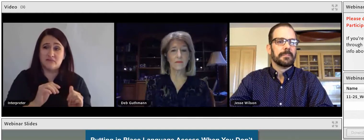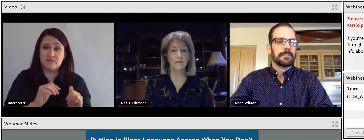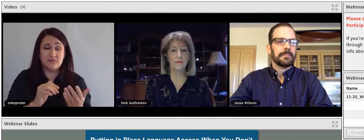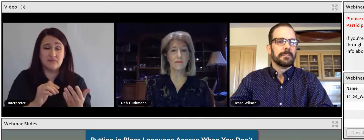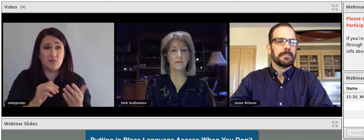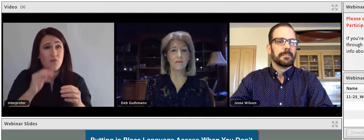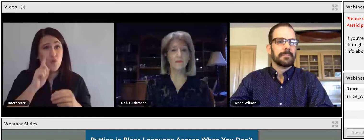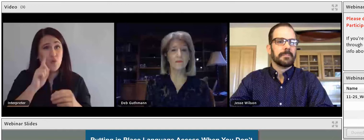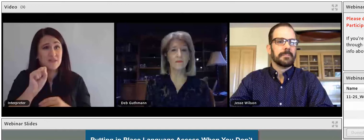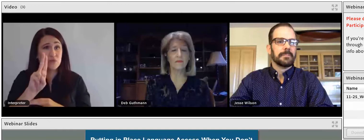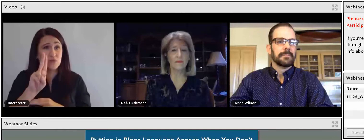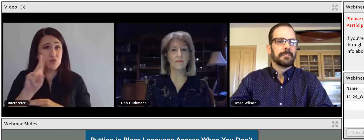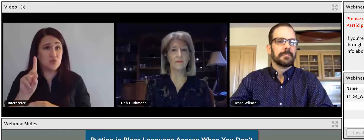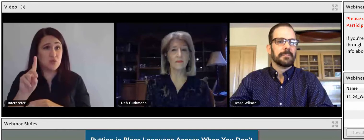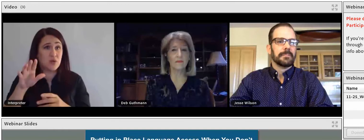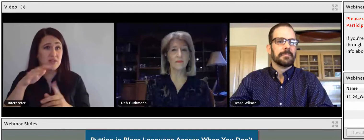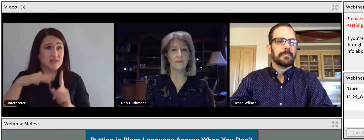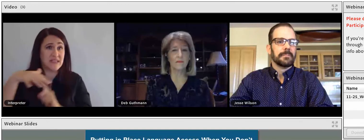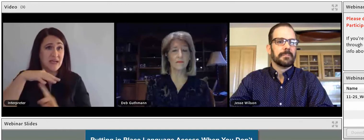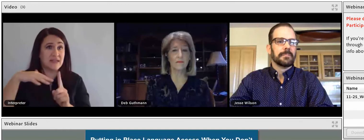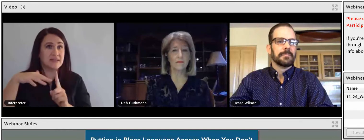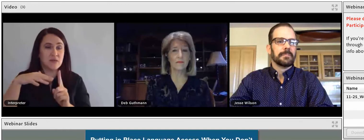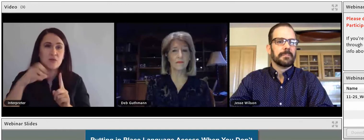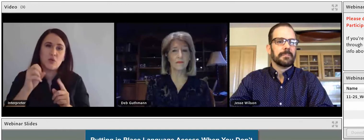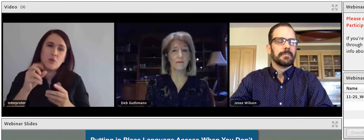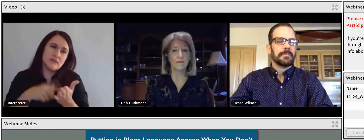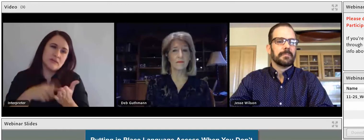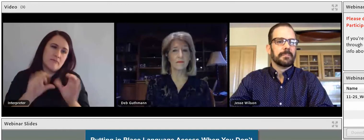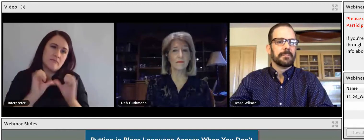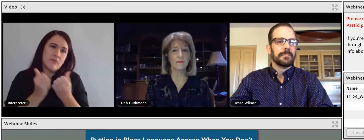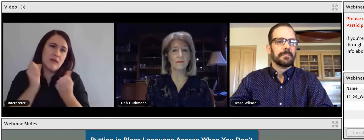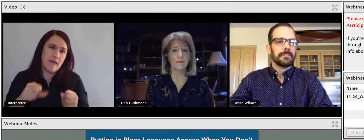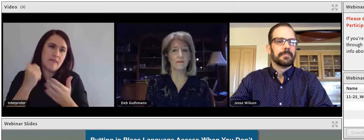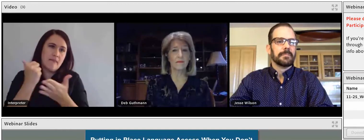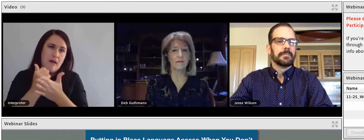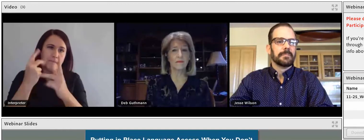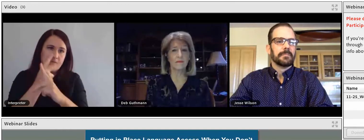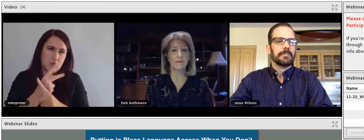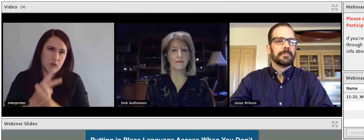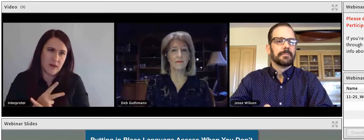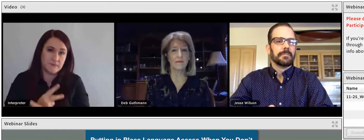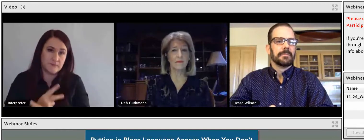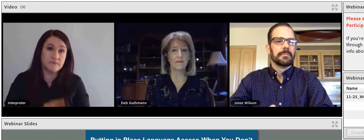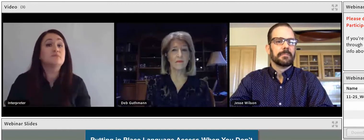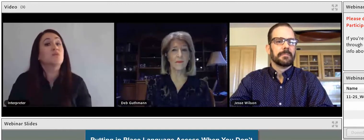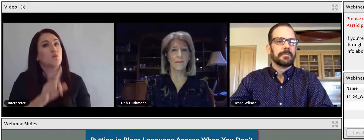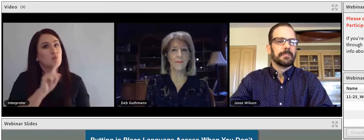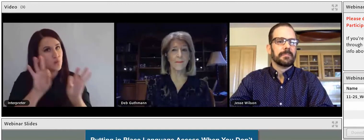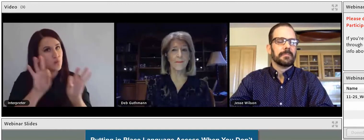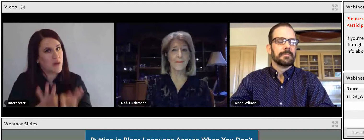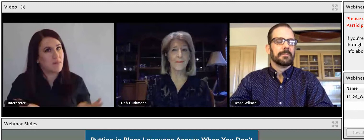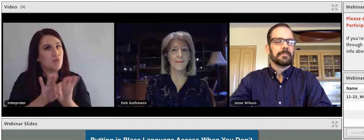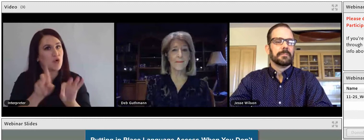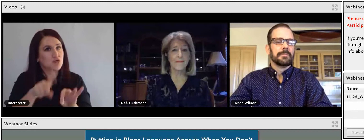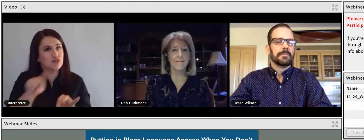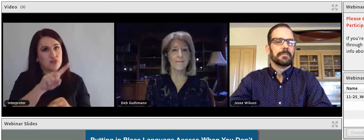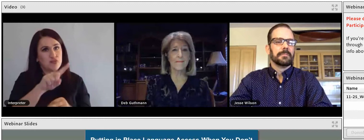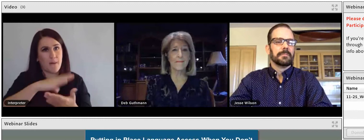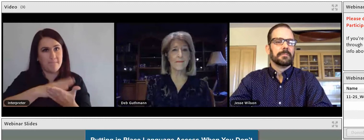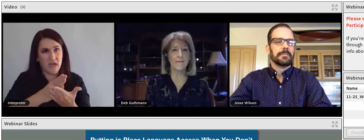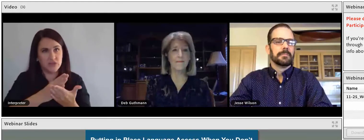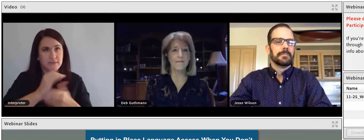settings, and so sometimes those agencies can help you figure that out. It's really important for you to budget for access. So going